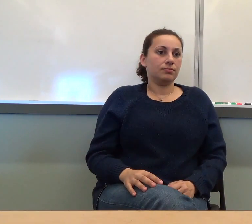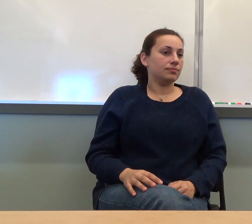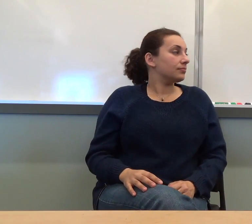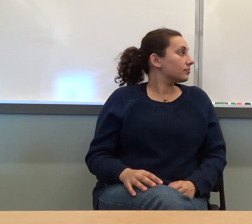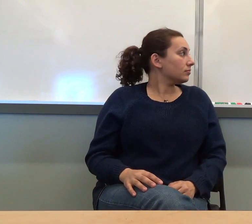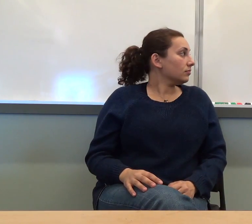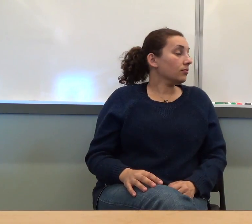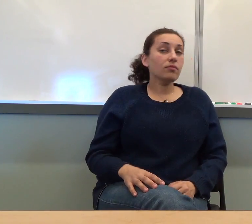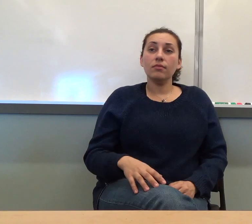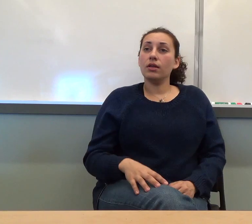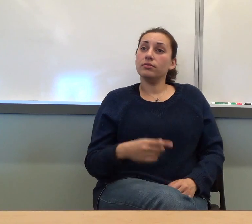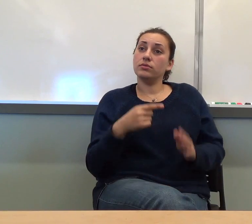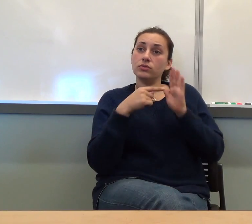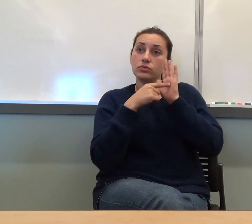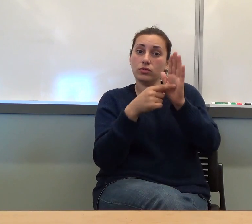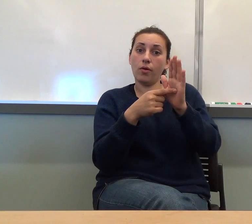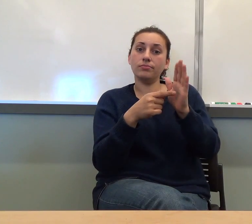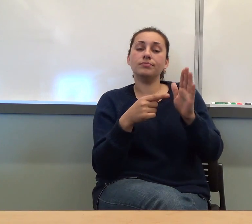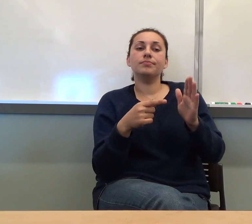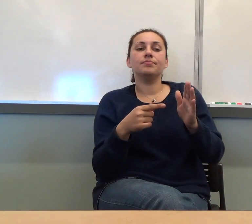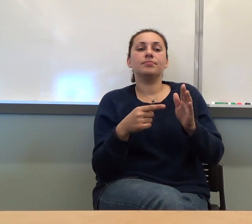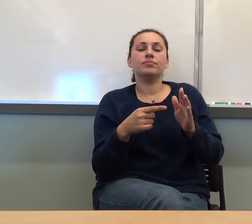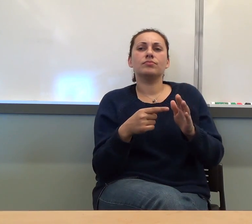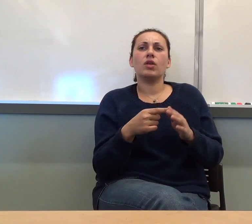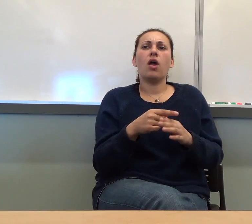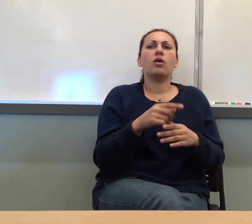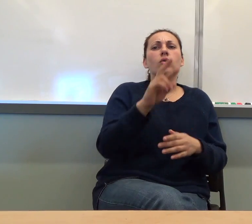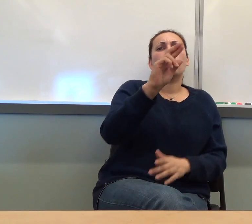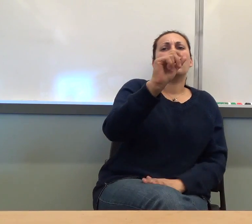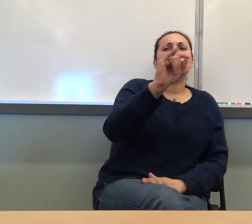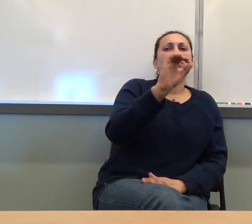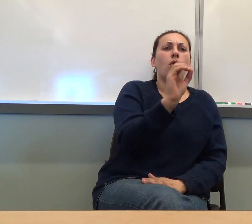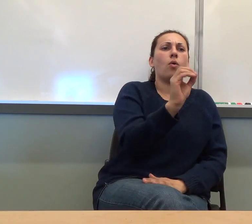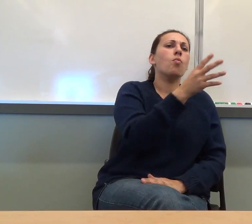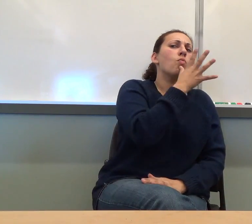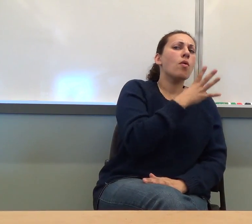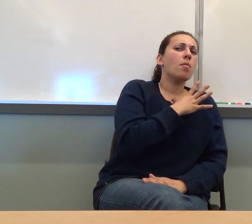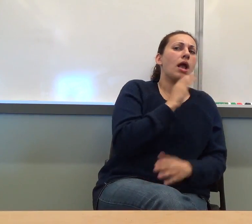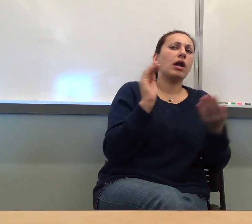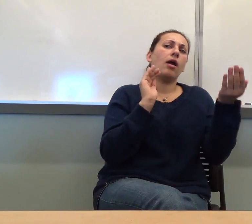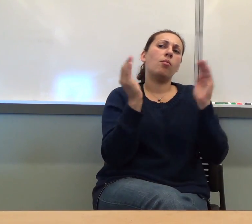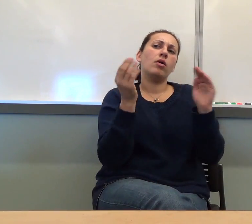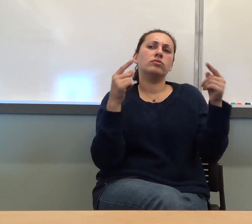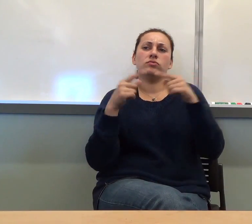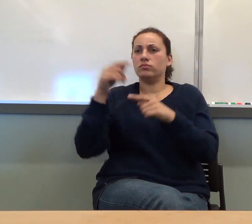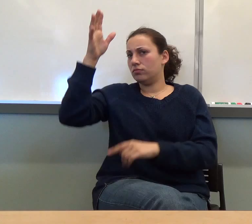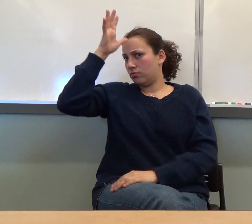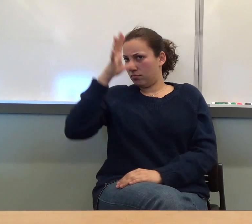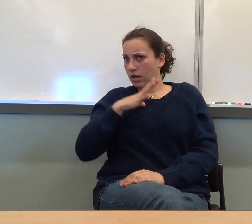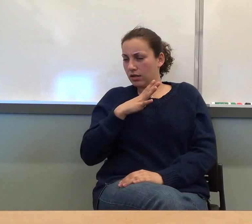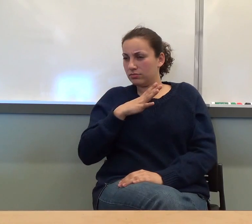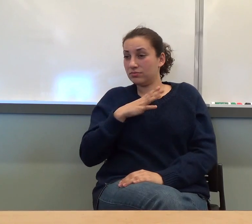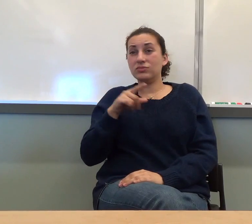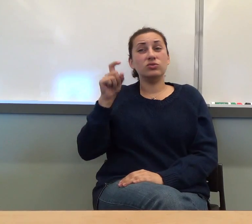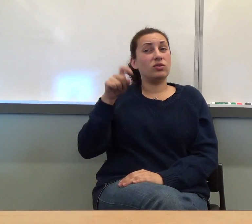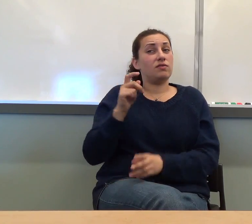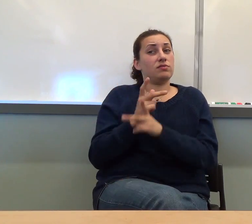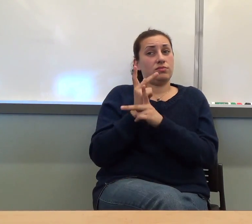And then they say, write the ratio of women to men. Now here is where you have to be very careful about ratios. They are